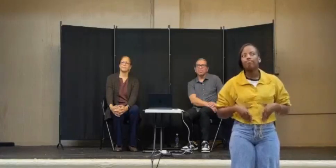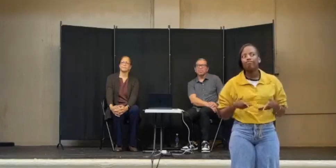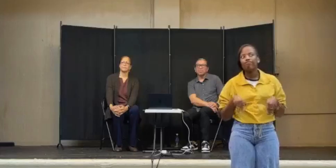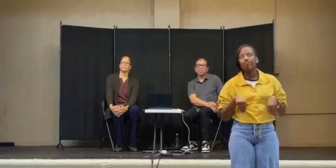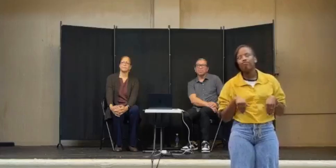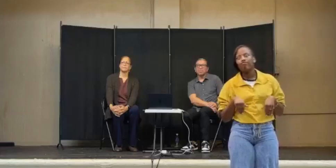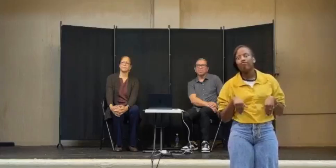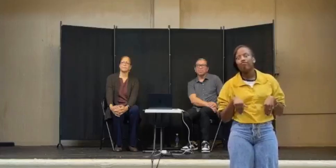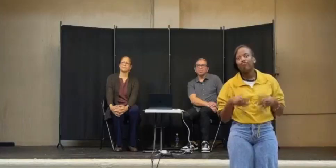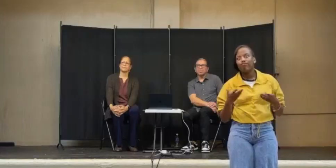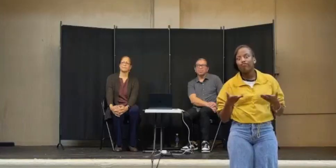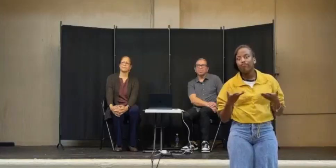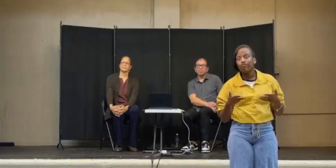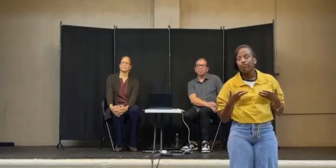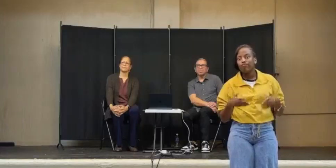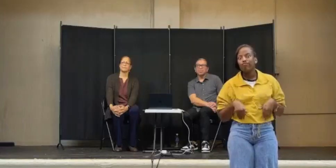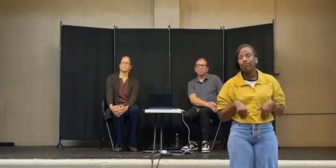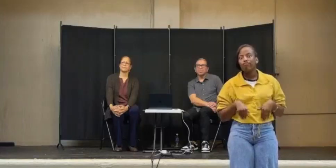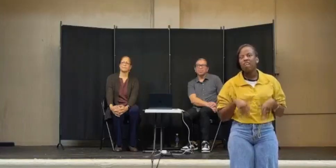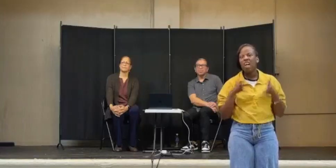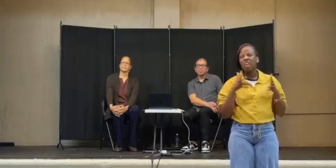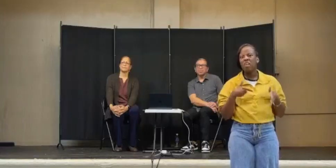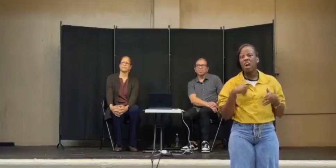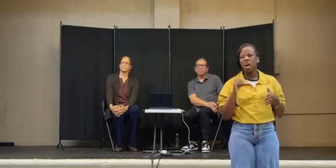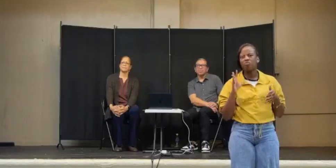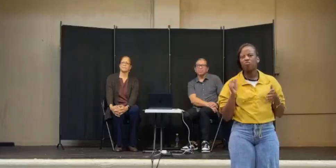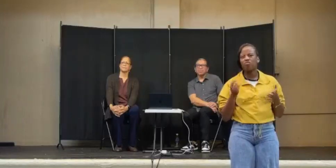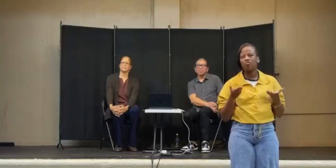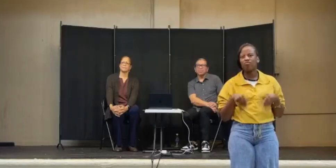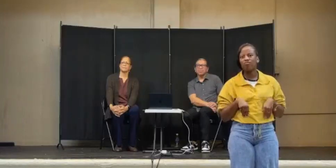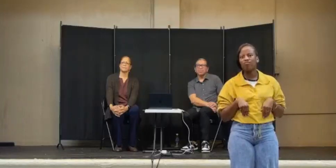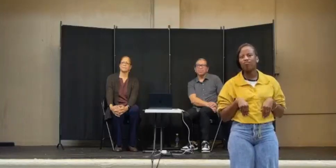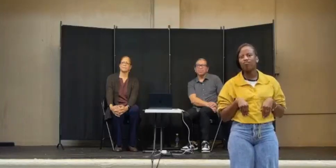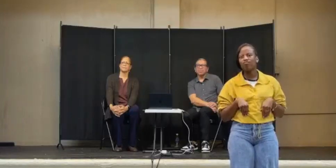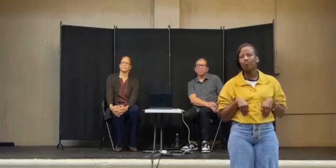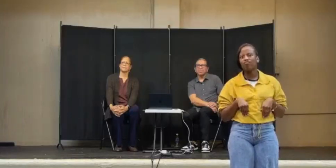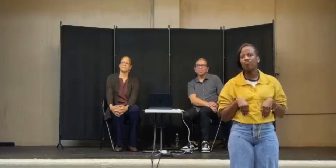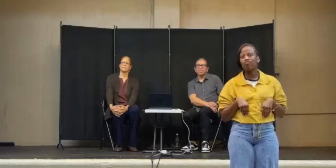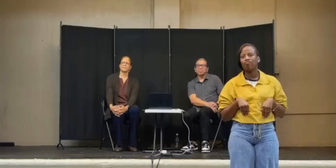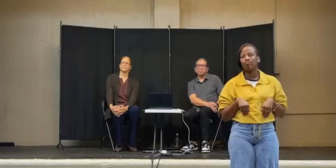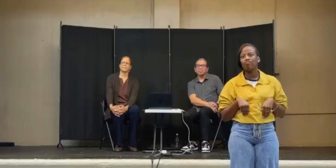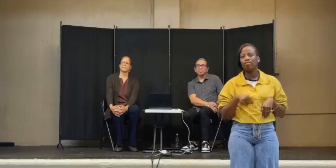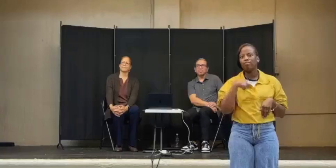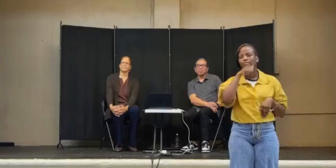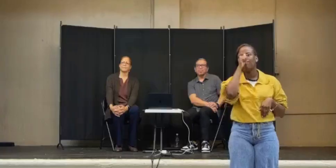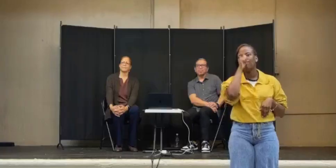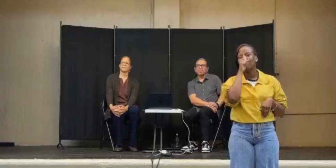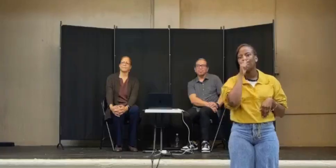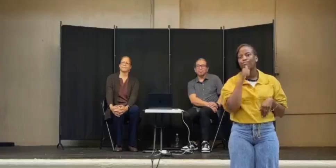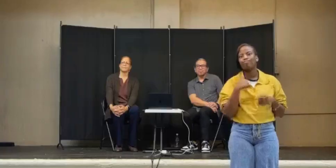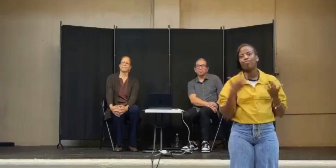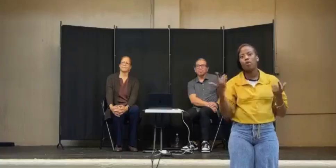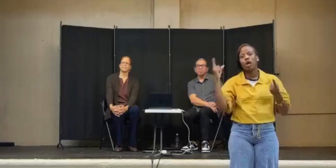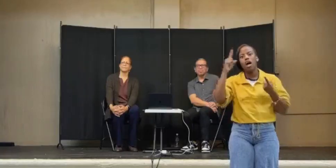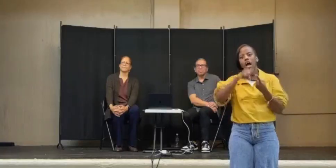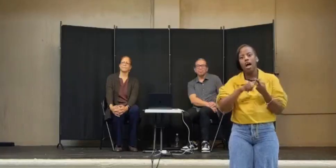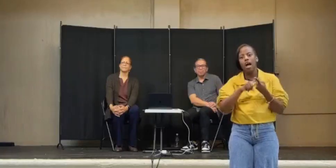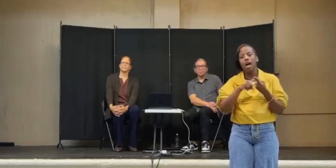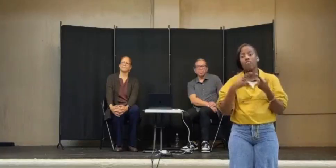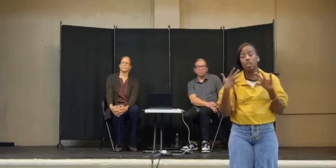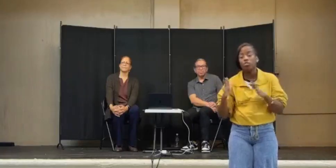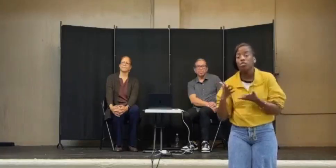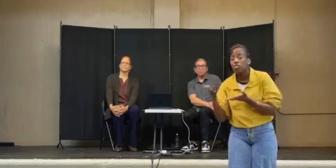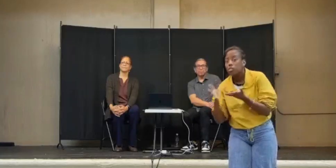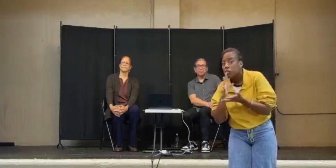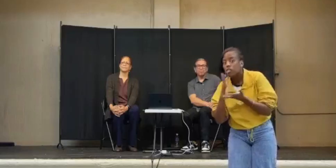like, oh, well, I'll tell you later. I would just sort of be left out and be waiting, and well, I guess they'll talk to me eventually. Just have to